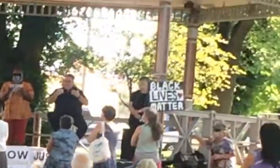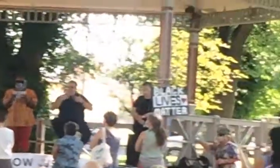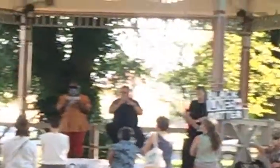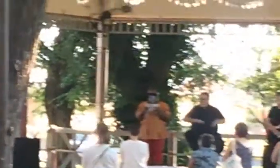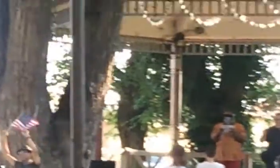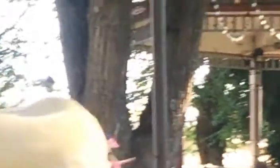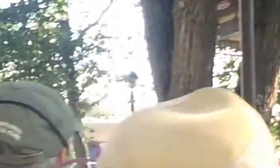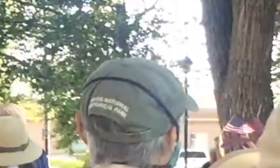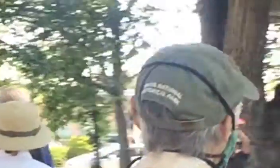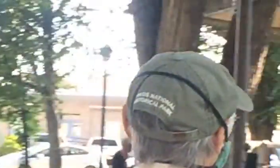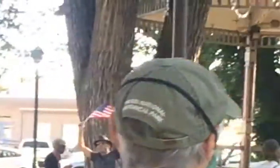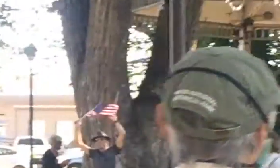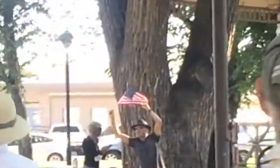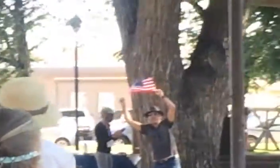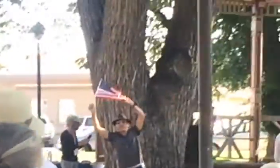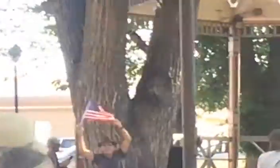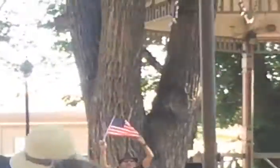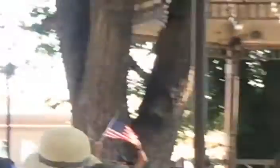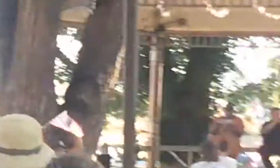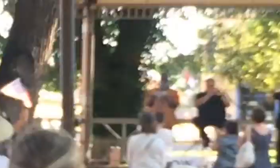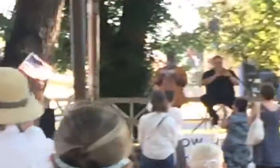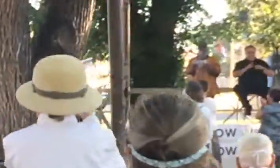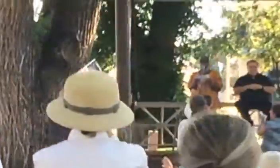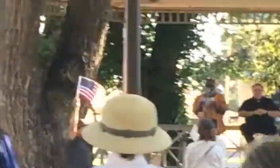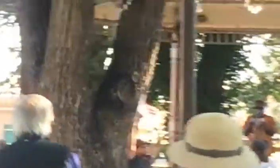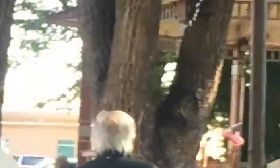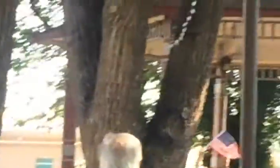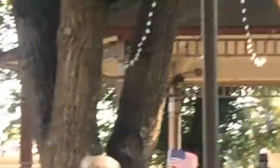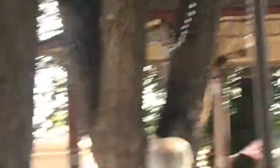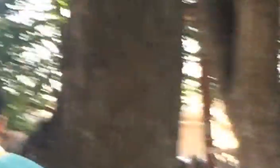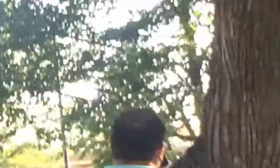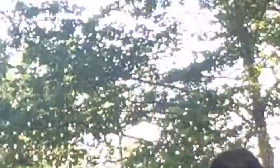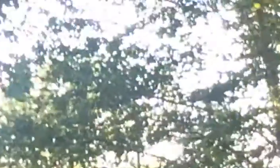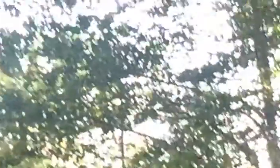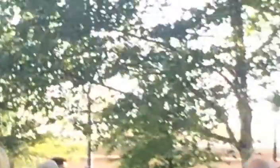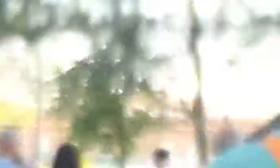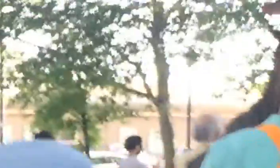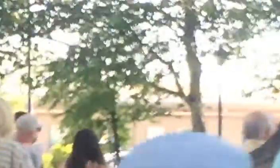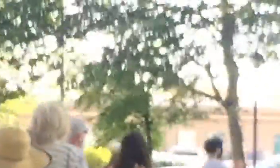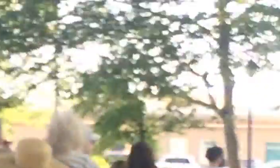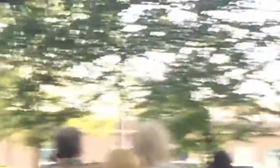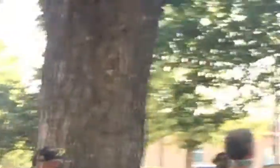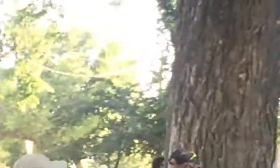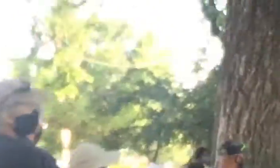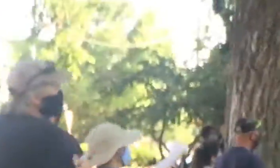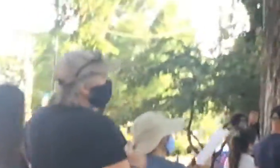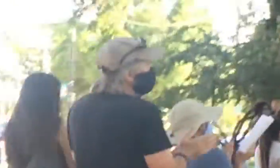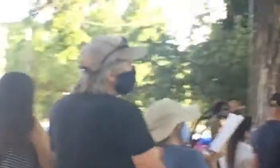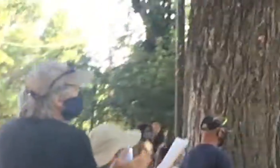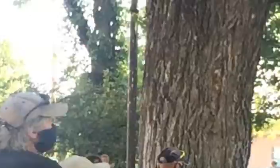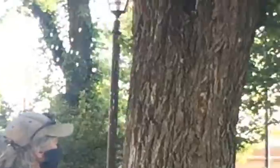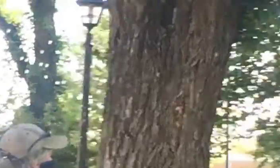value. Black lives matter. Black students matter and deserve to be heard.